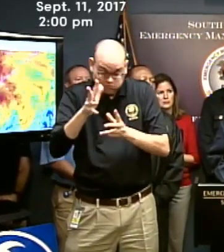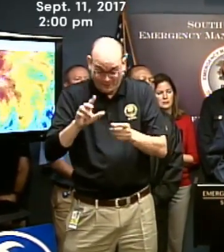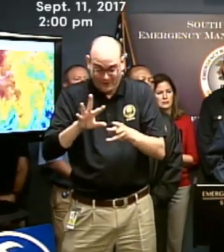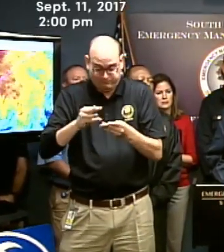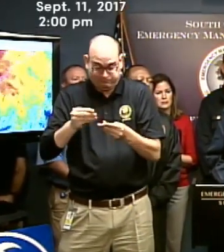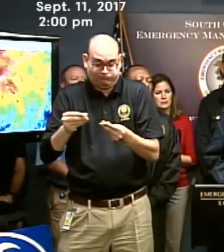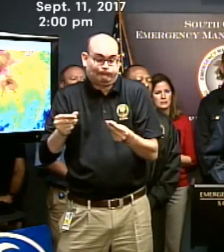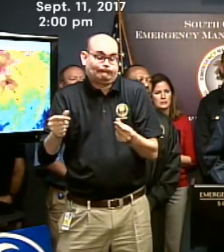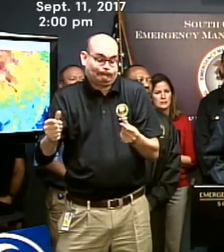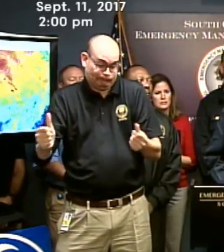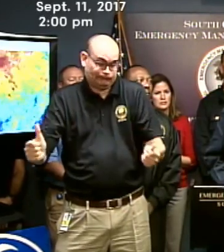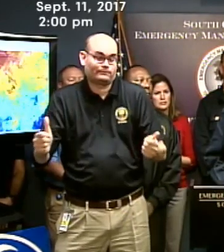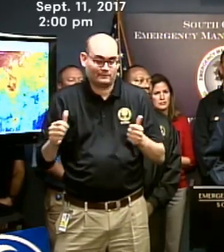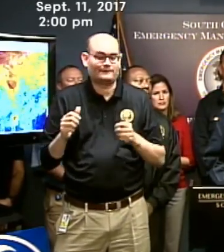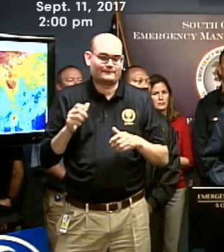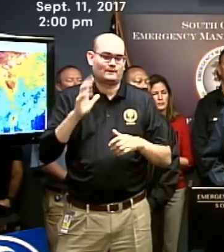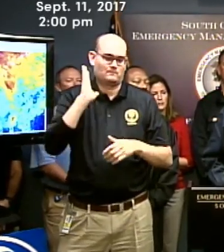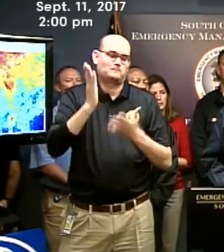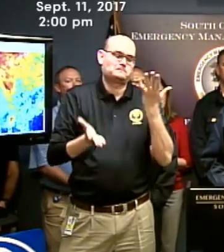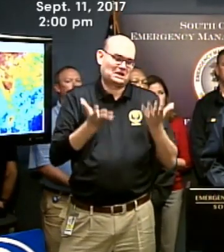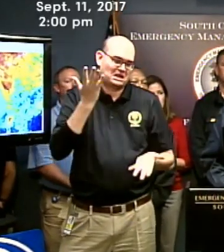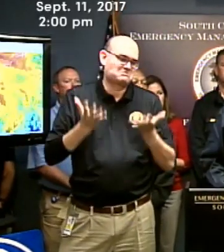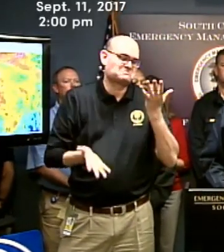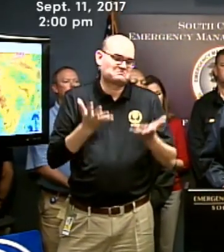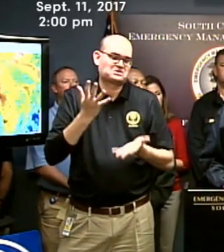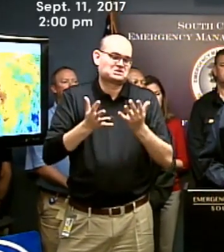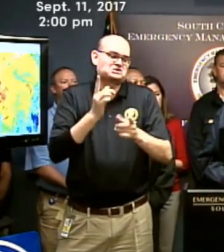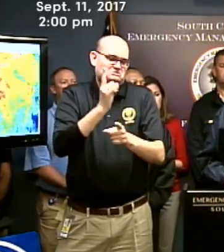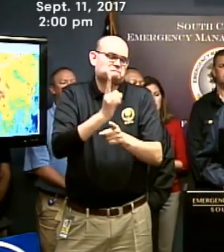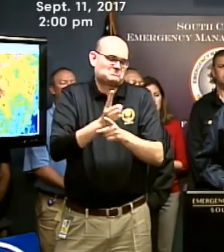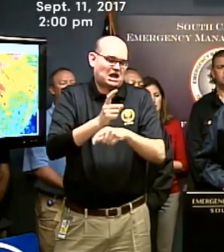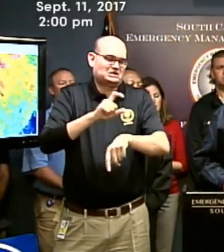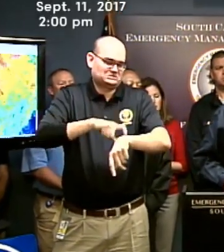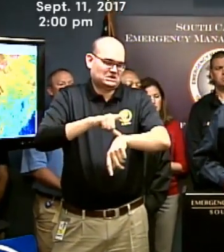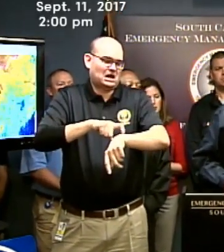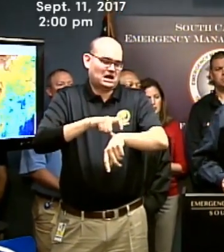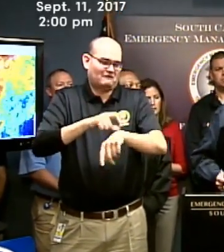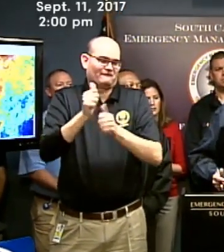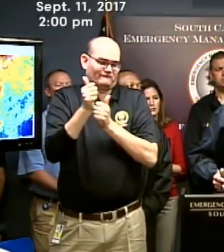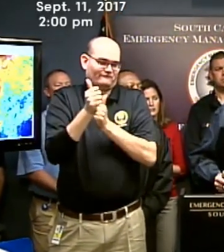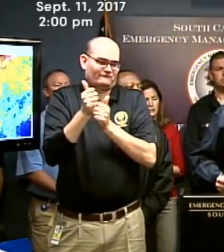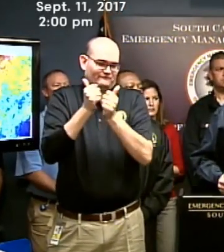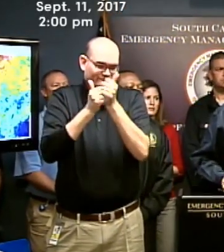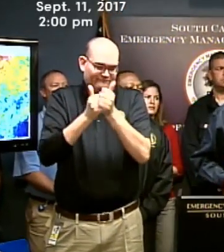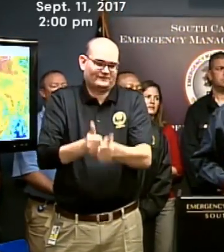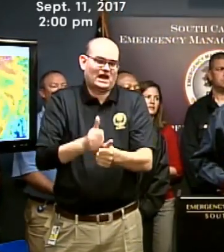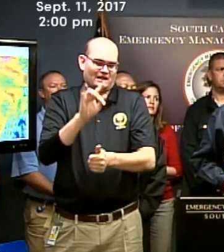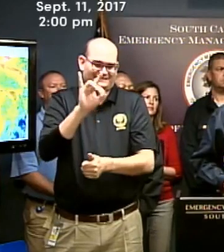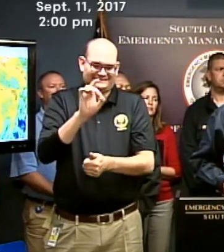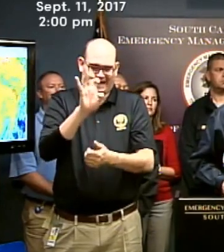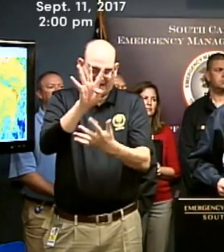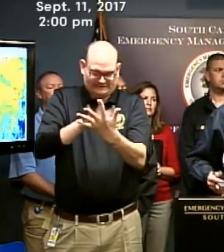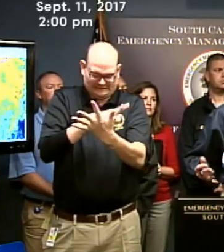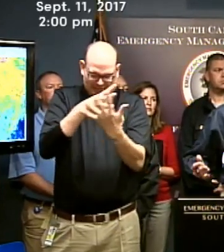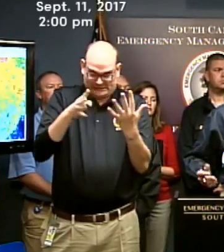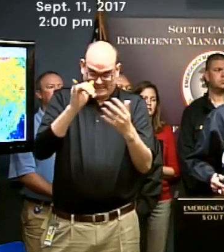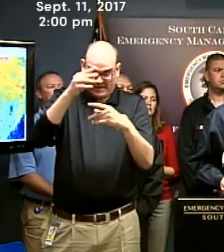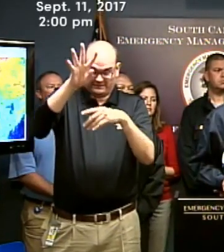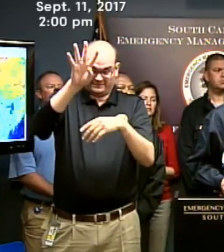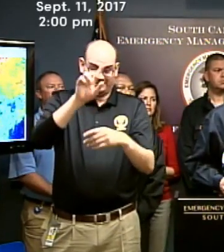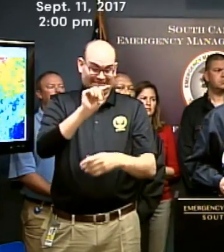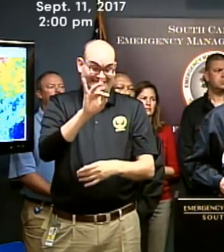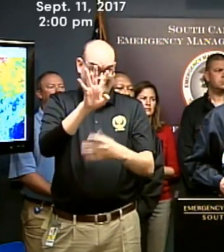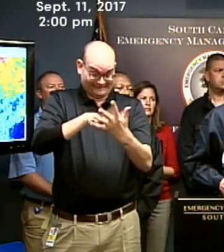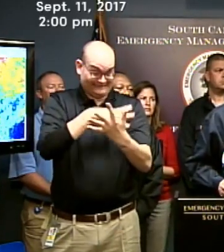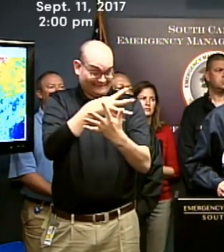but that will probably be right on the money. And with tides like that, you're always going to have some erosion. Now, how bad it'll